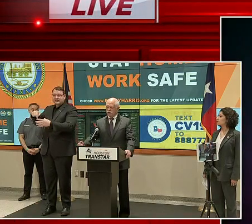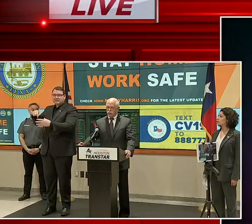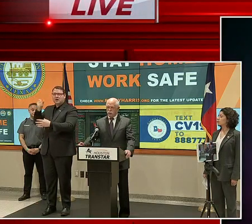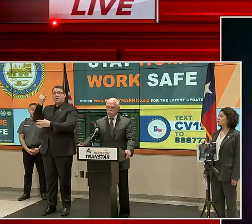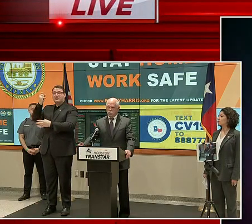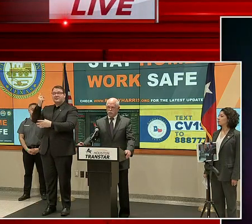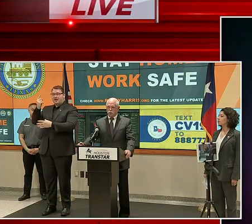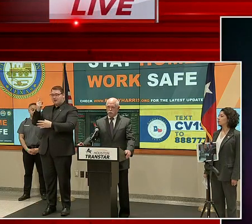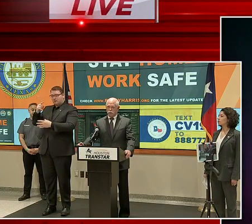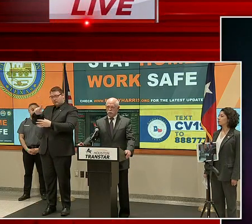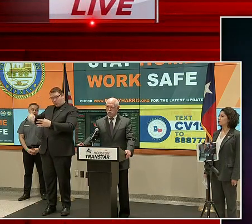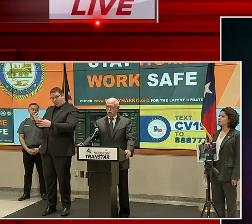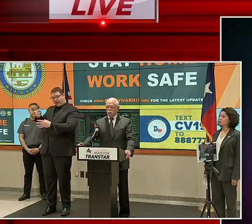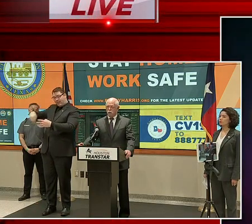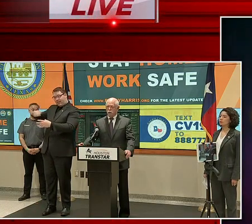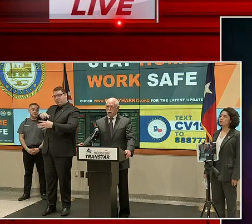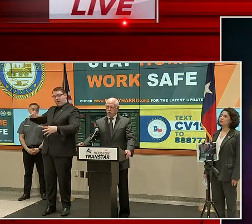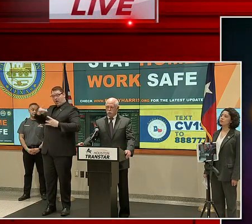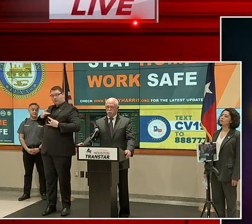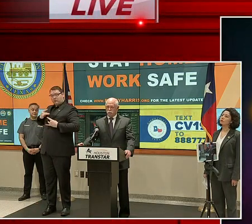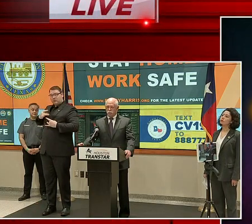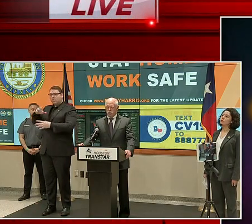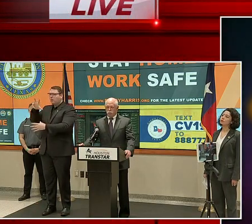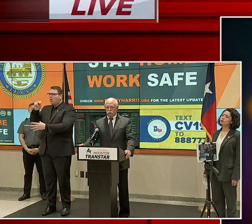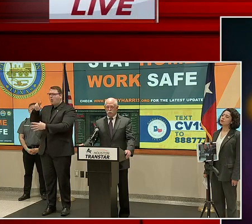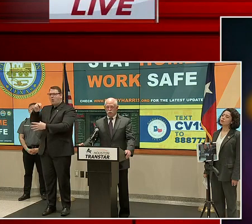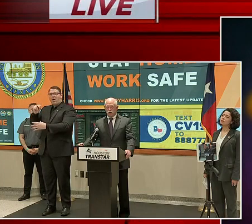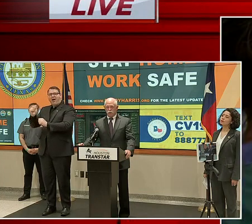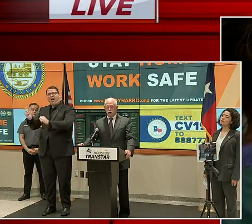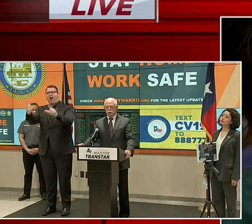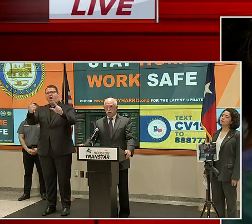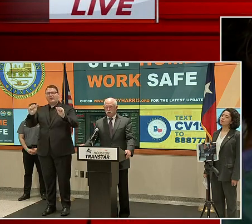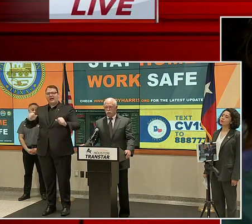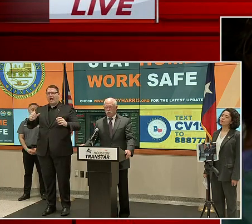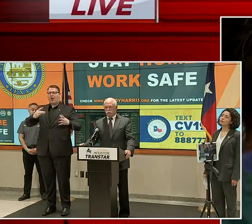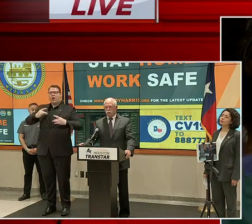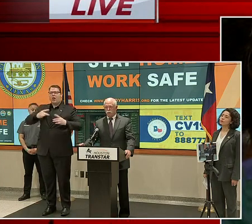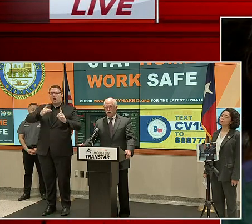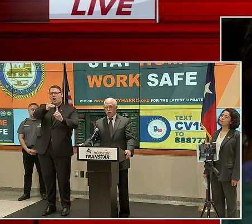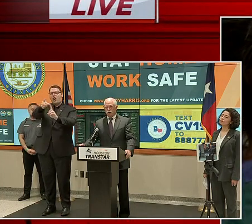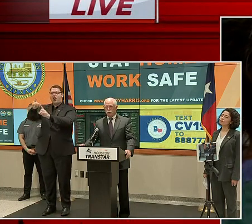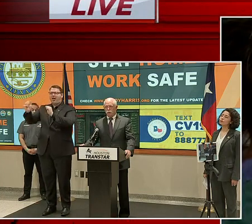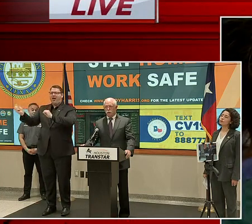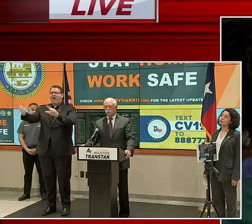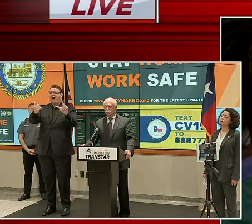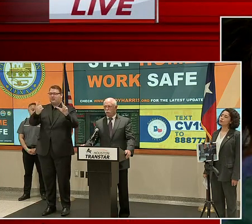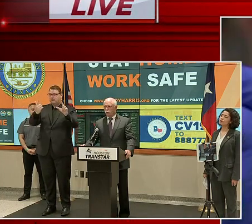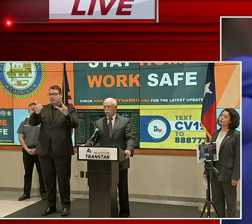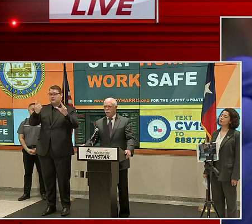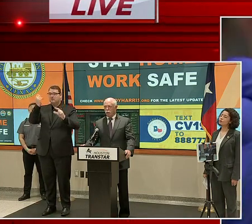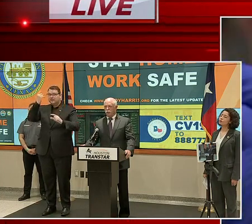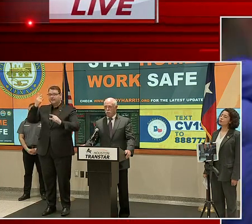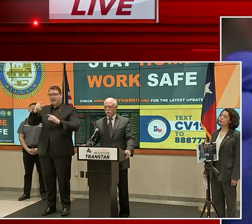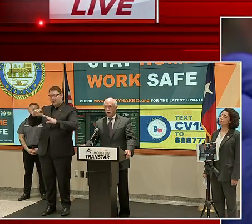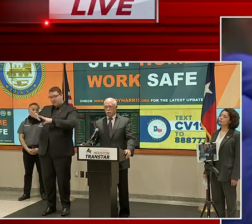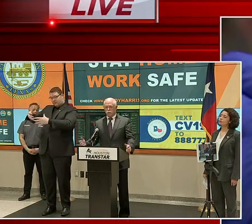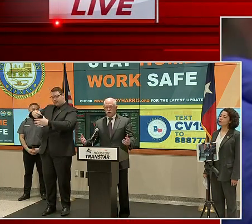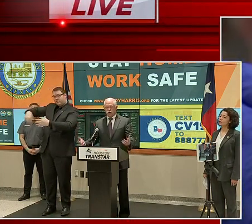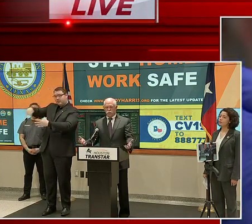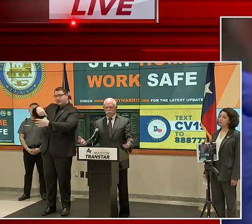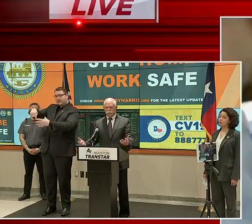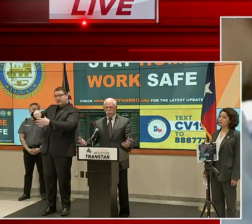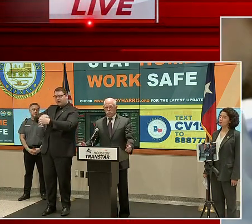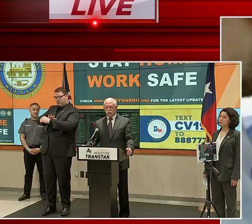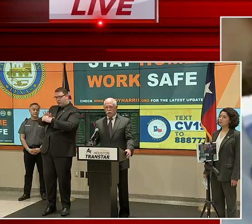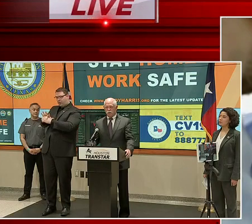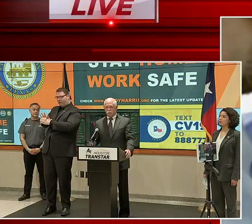have been seeing, as this goes around the globe, that those with chronic medical conditions and the elderly are the most likely to have the worst outcomes. So those are